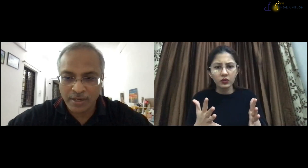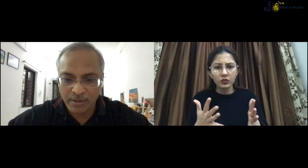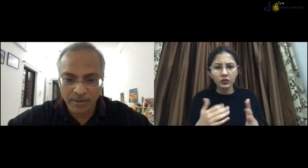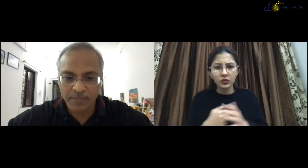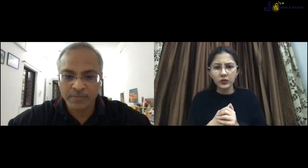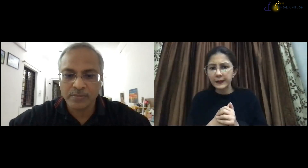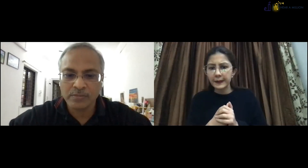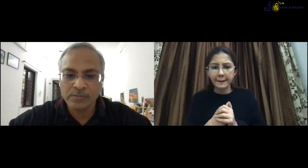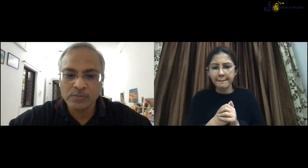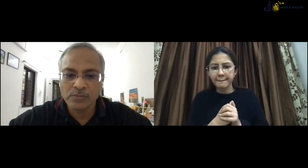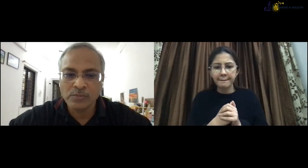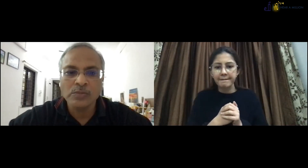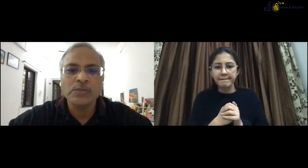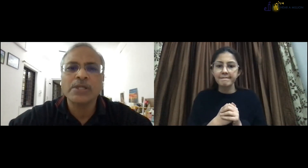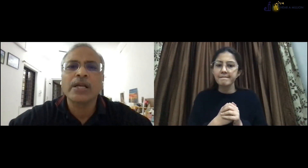All right.